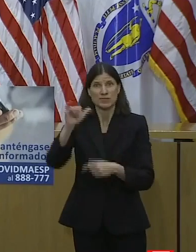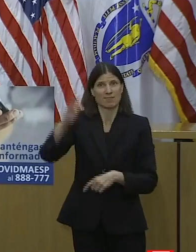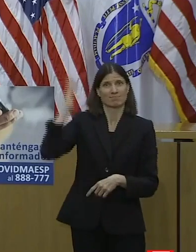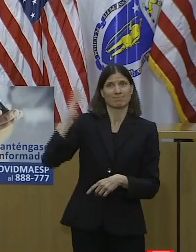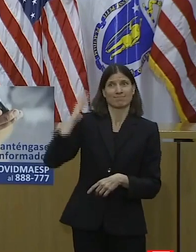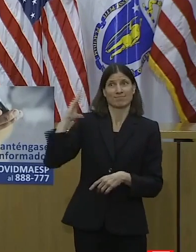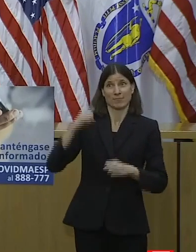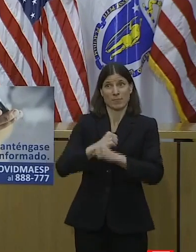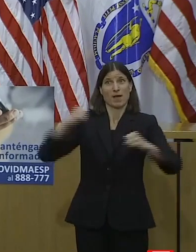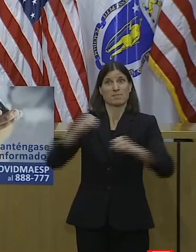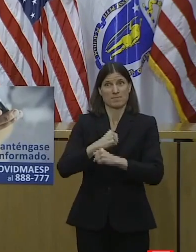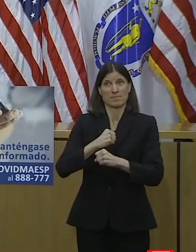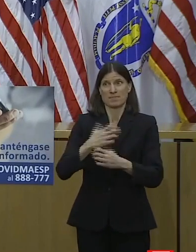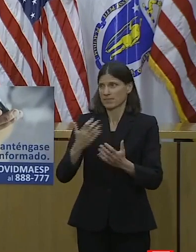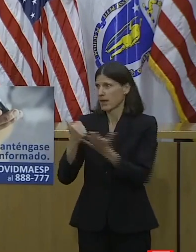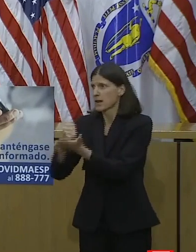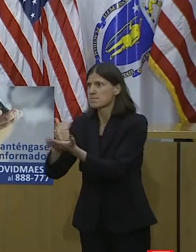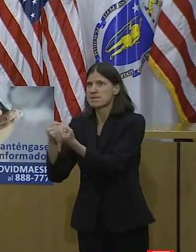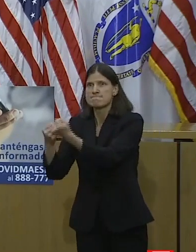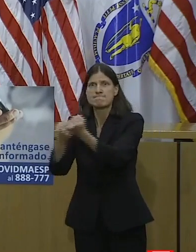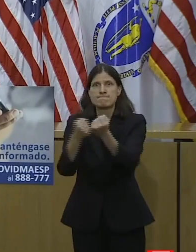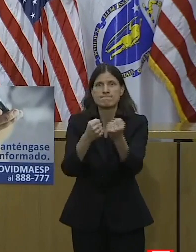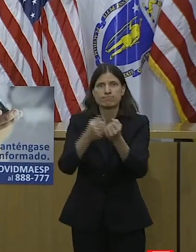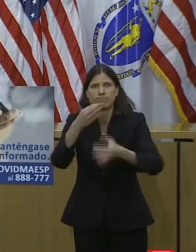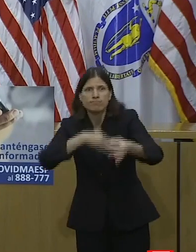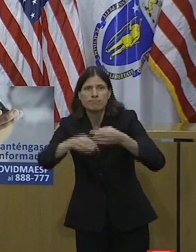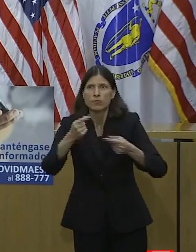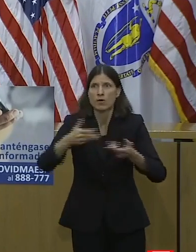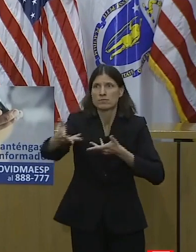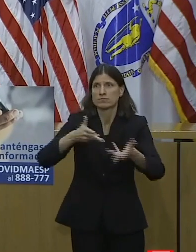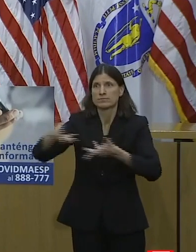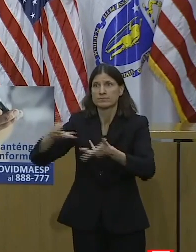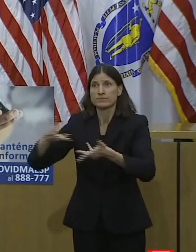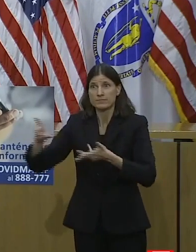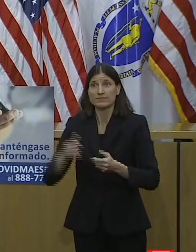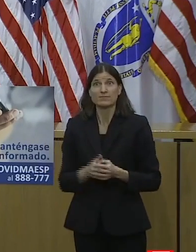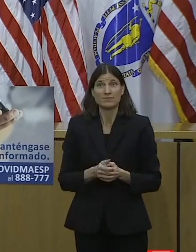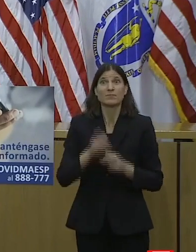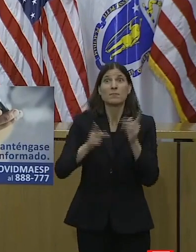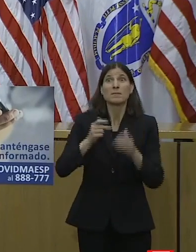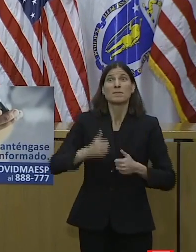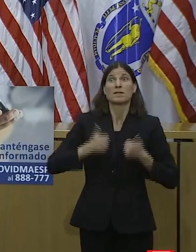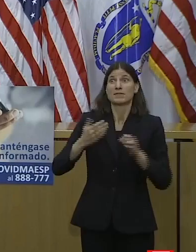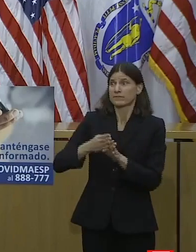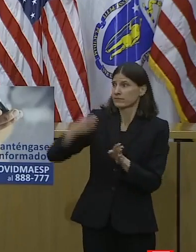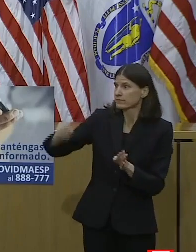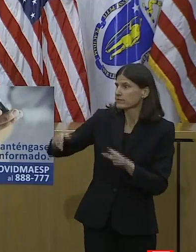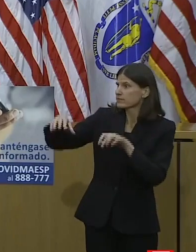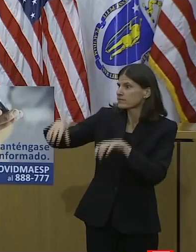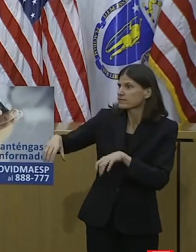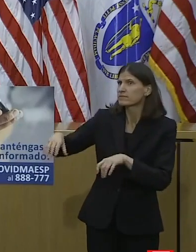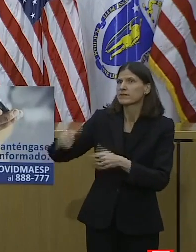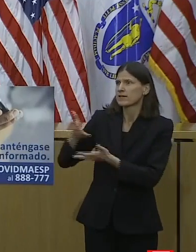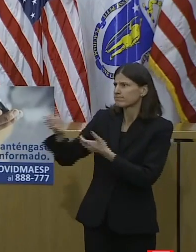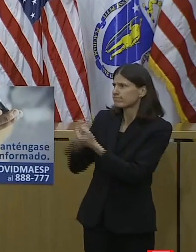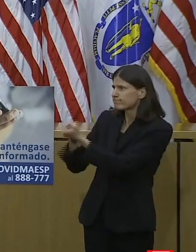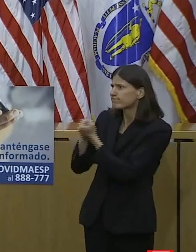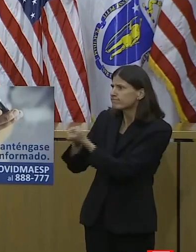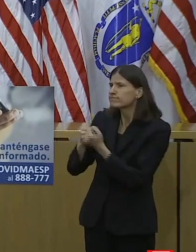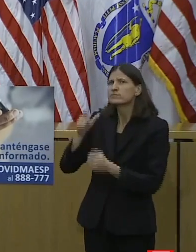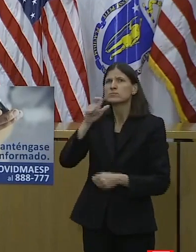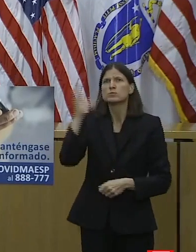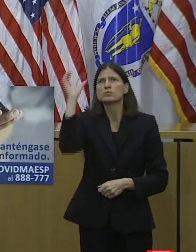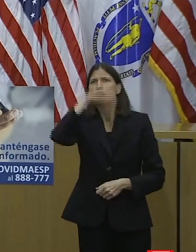and strangers held each other up with acts of kindness. The city and the Commonwealth rallied, rose